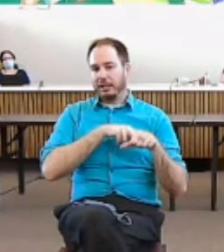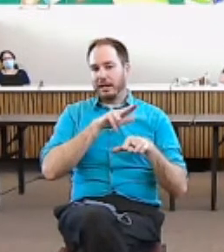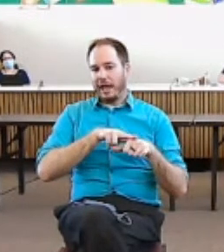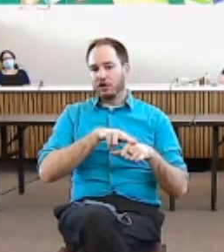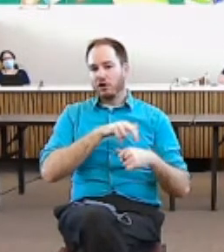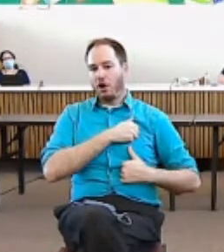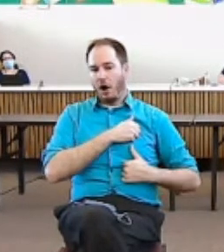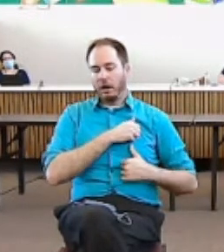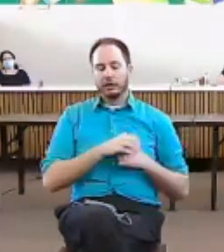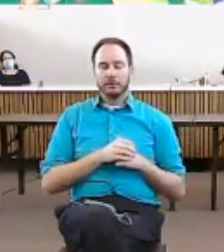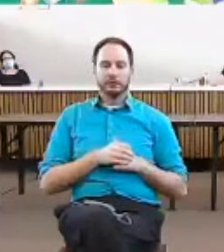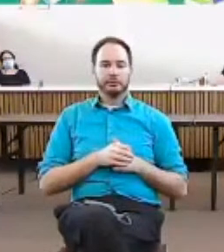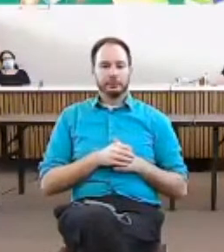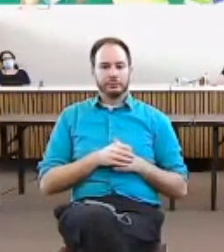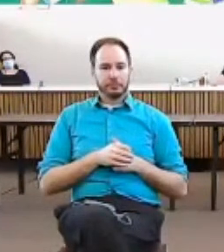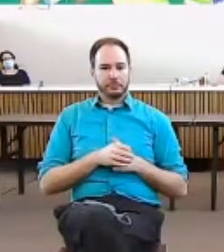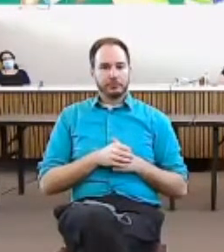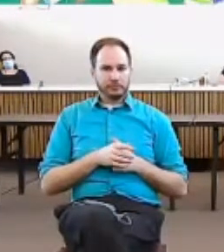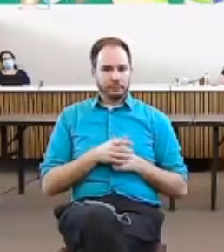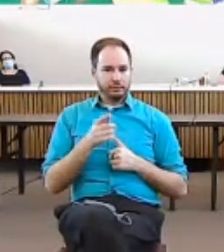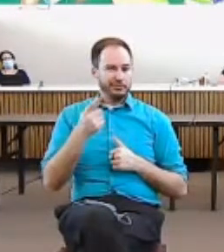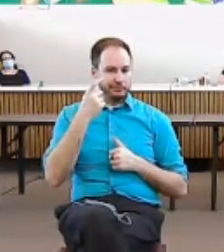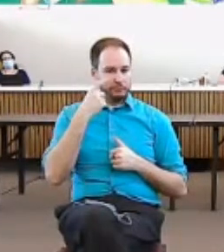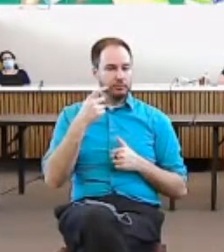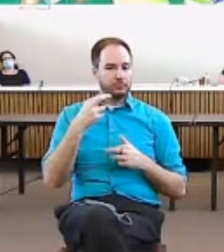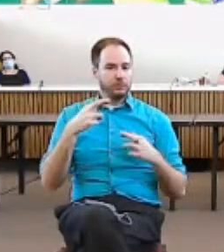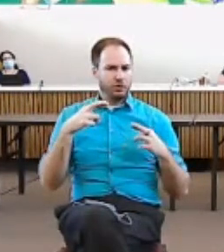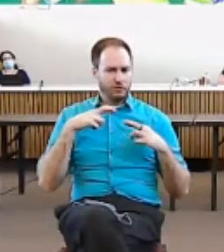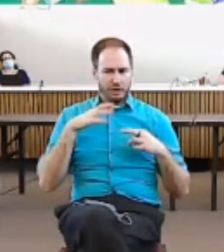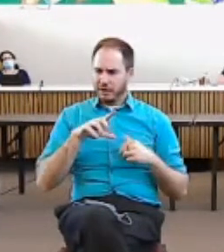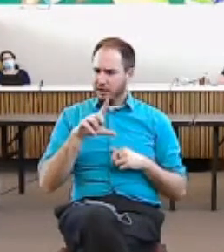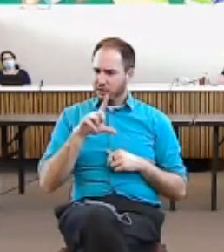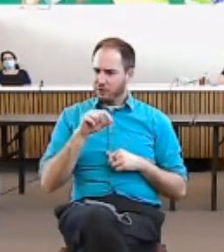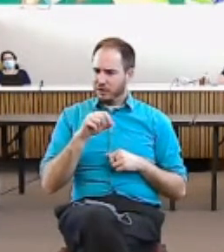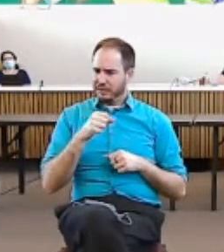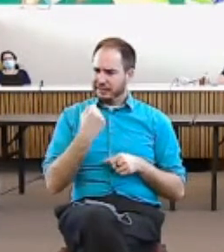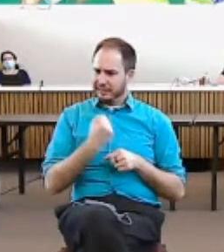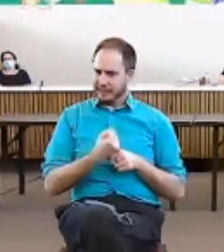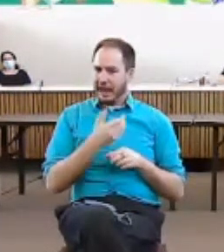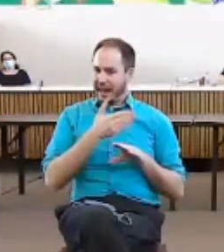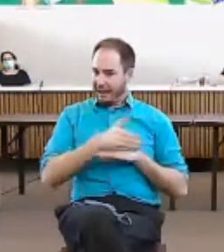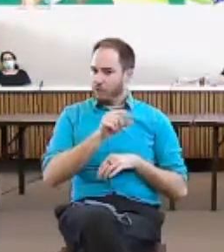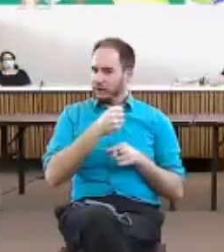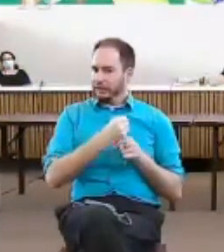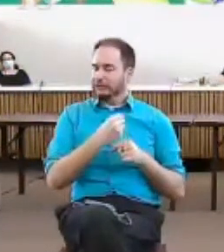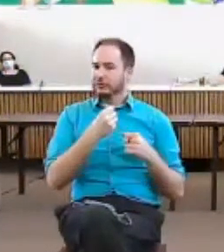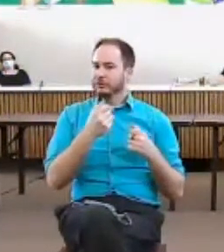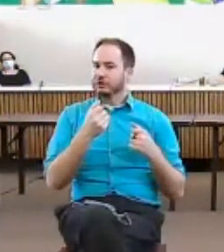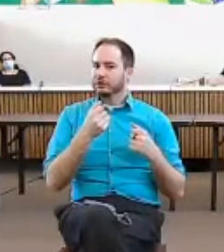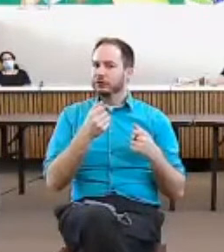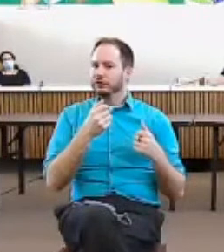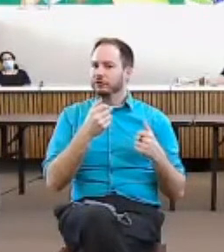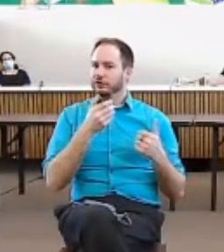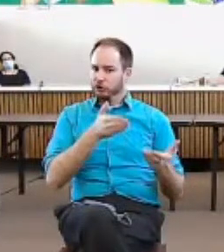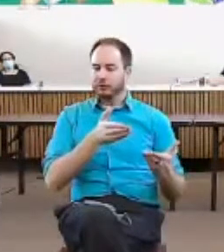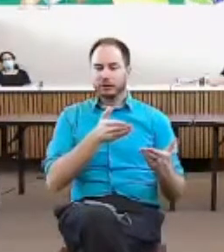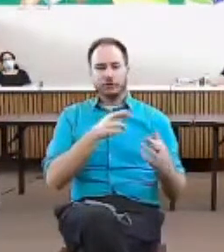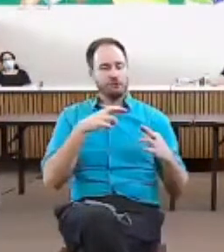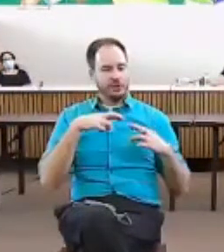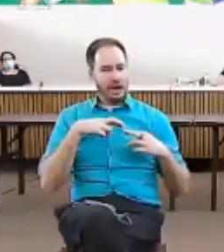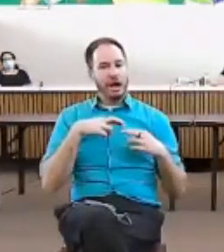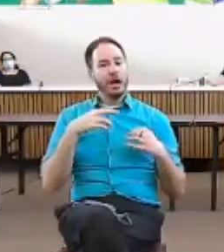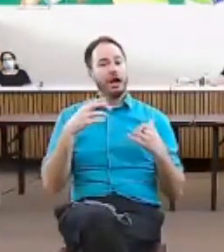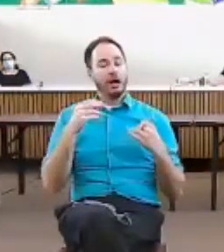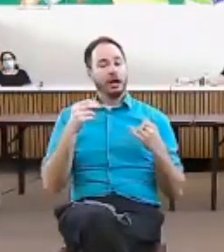Guard, which she retired from, 20 years of service. Thank you. And between